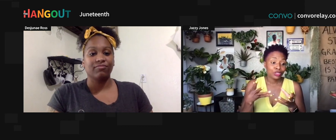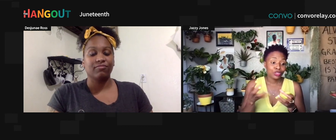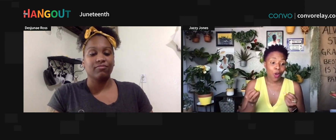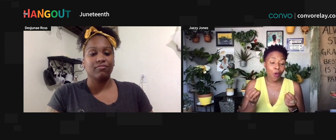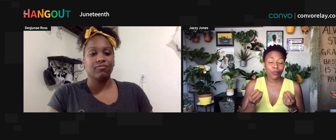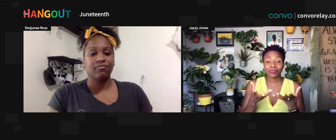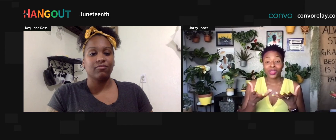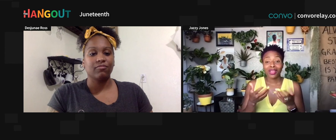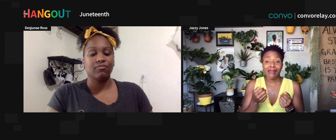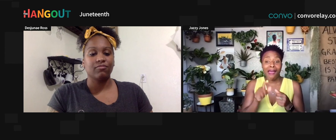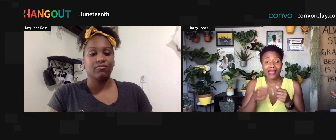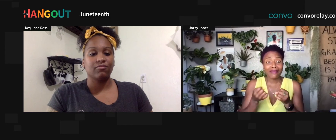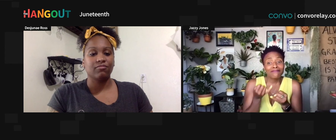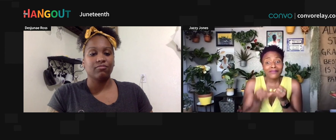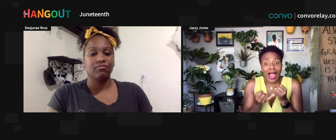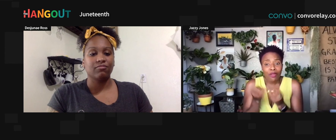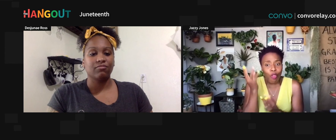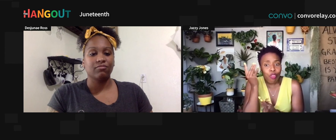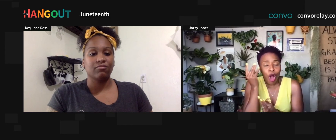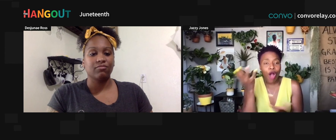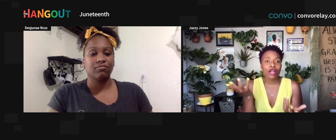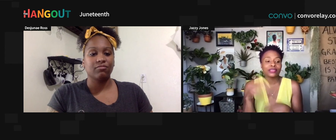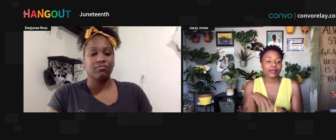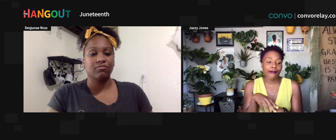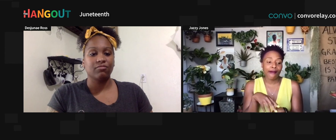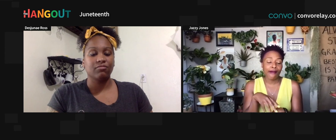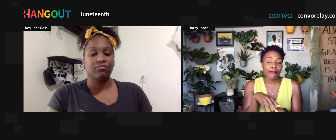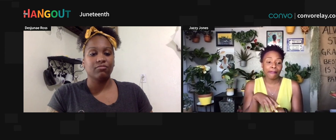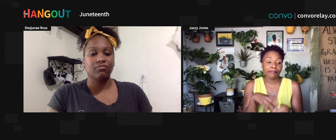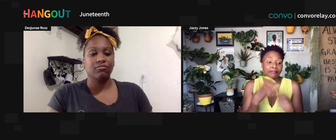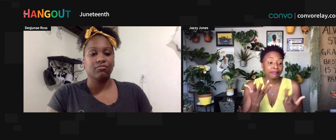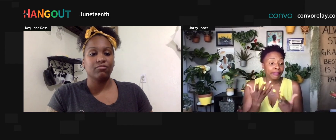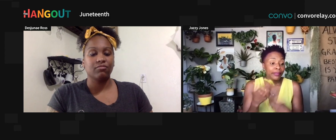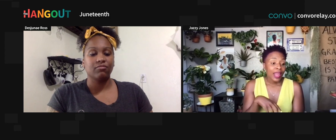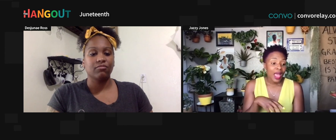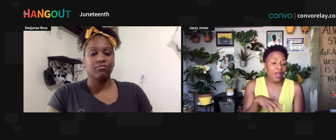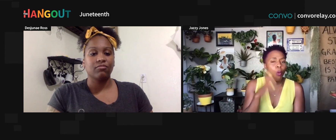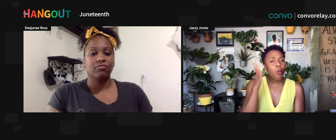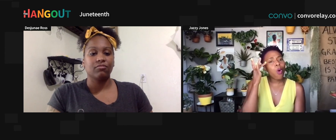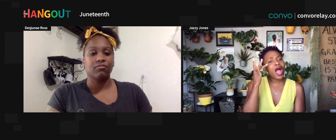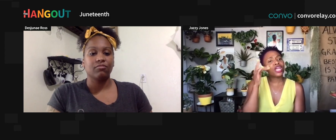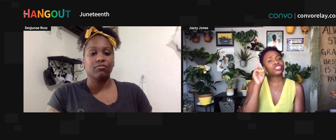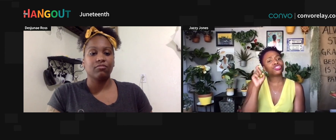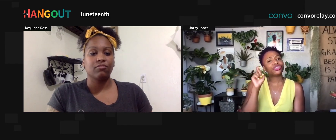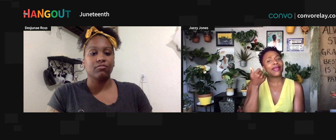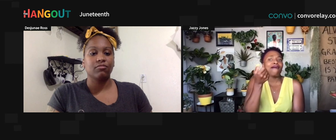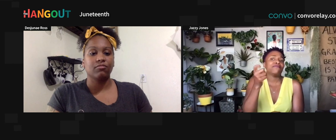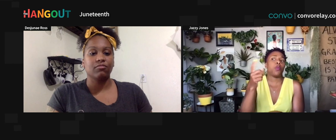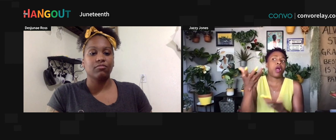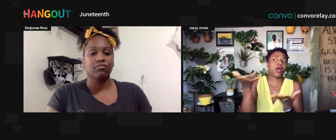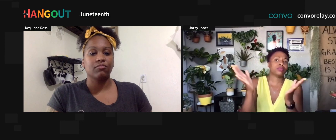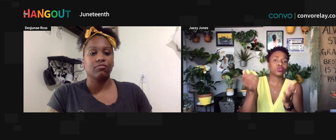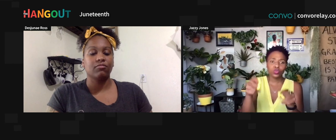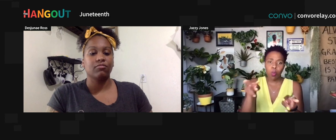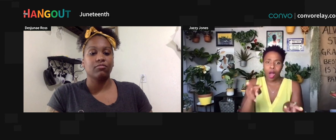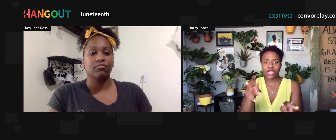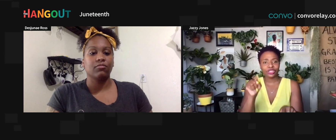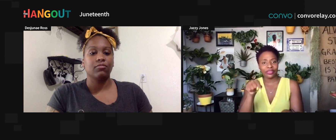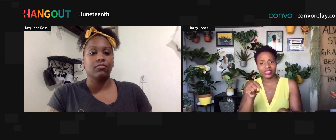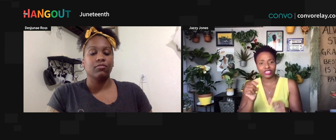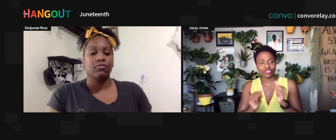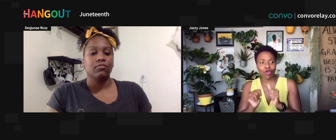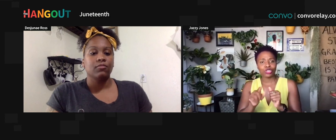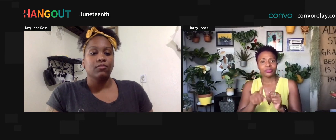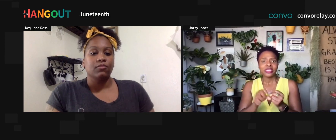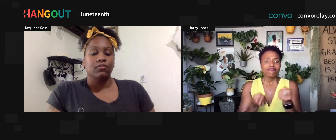So we are going to be wrapping up really soon. I'm thinking about any final thoughts that we can bring to this